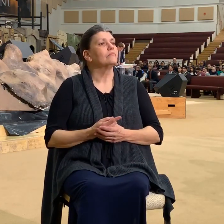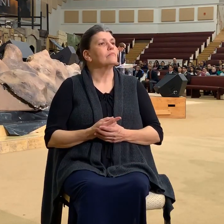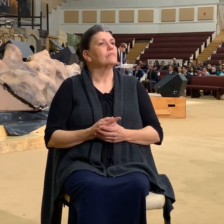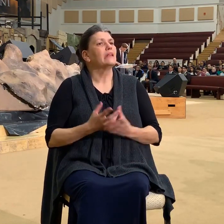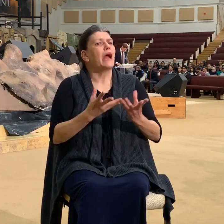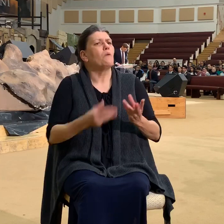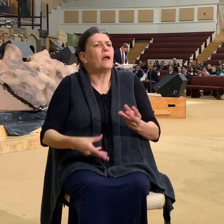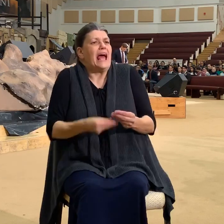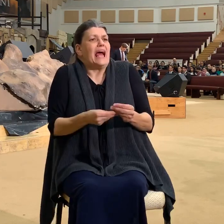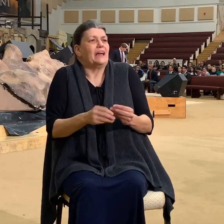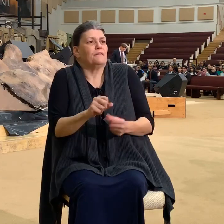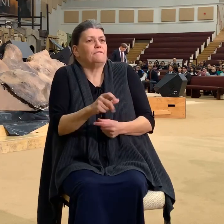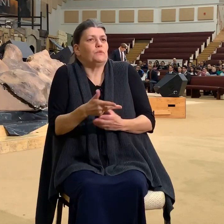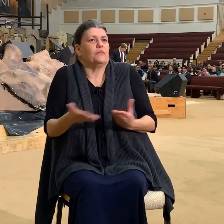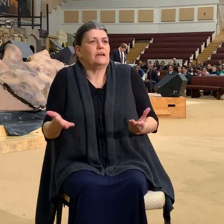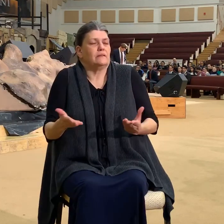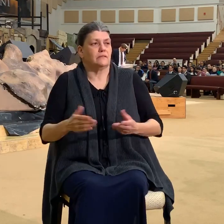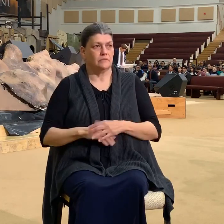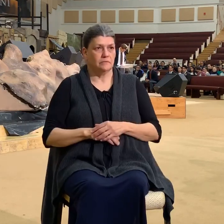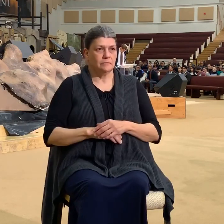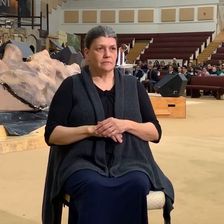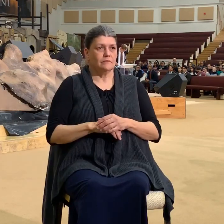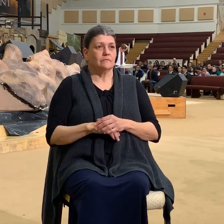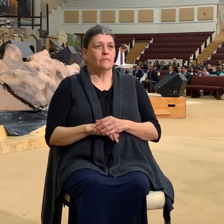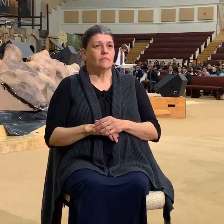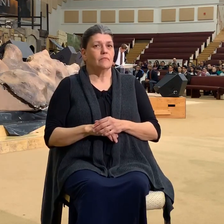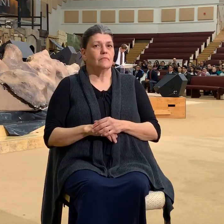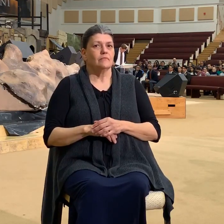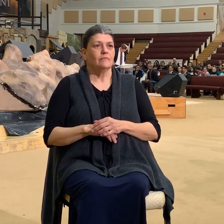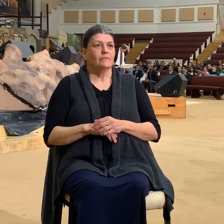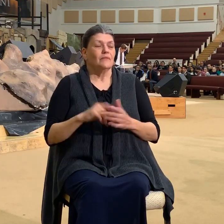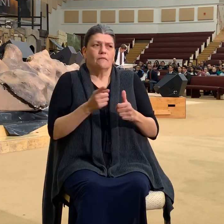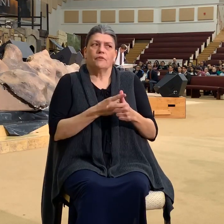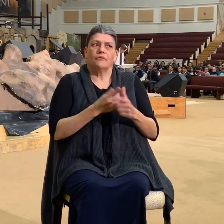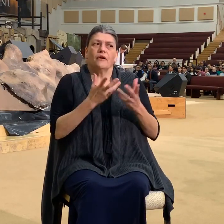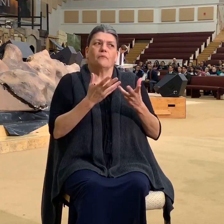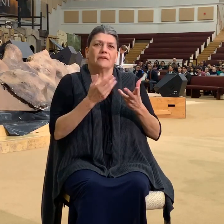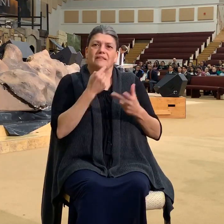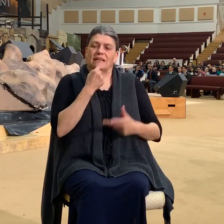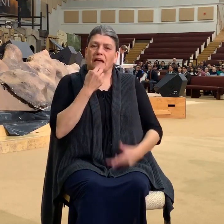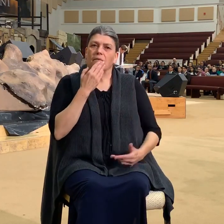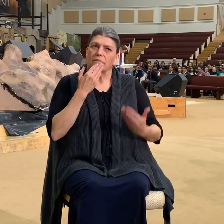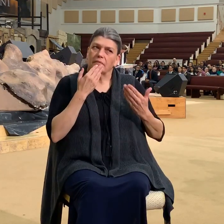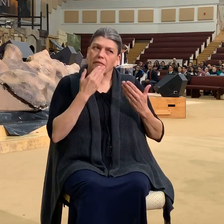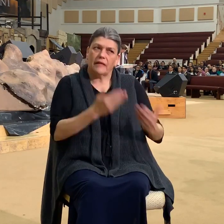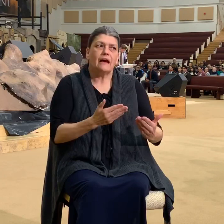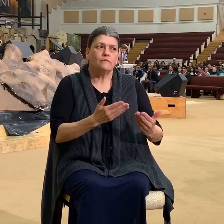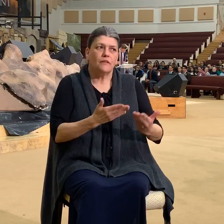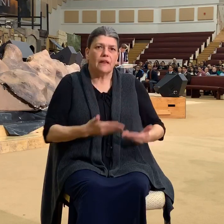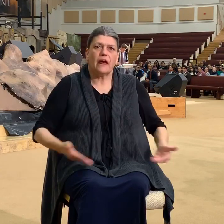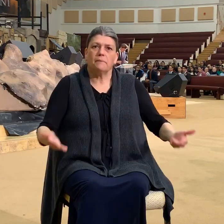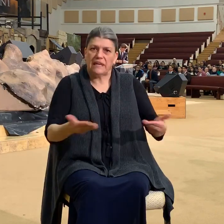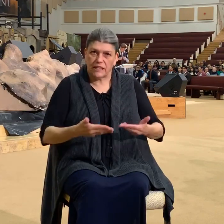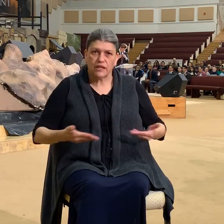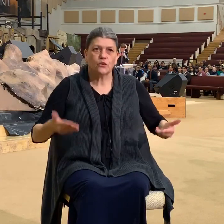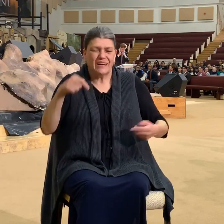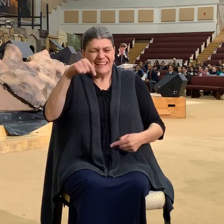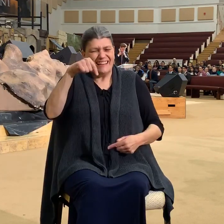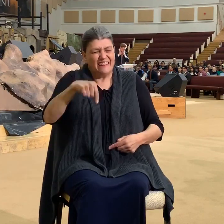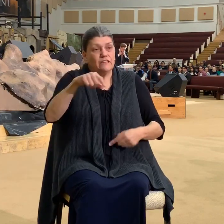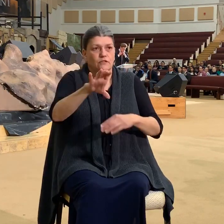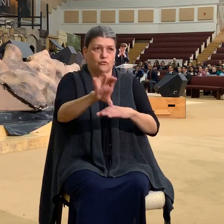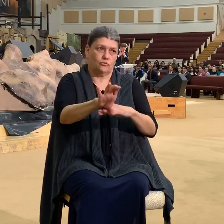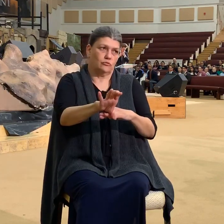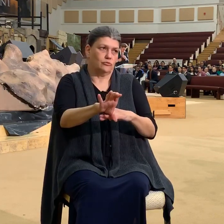Just wanted to add a couple of things. First of all, I want to say I'm thankful that I am here in this